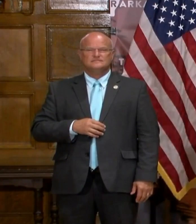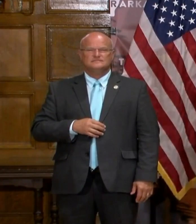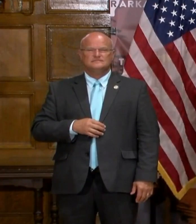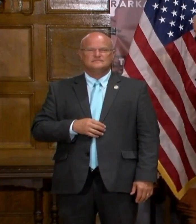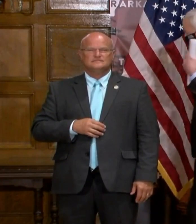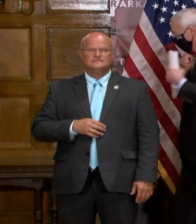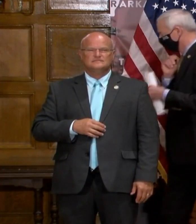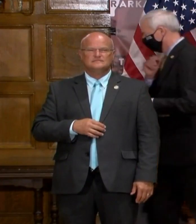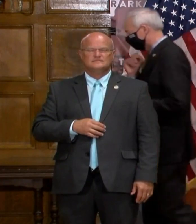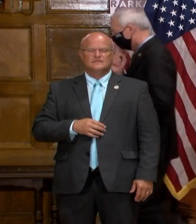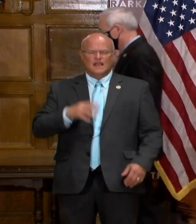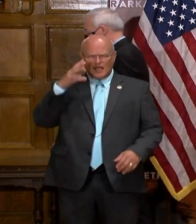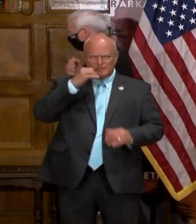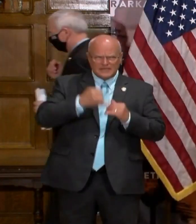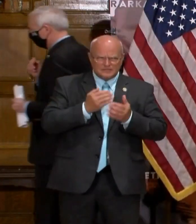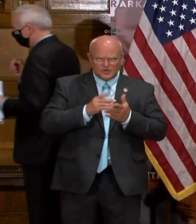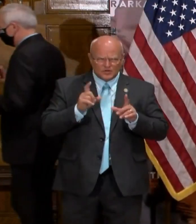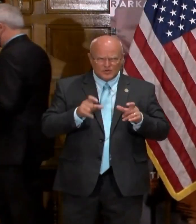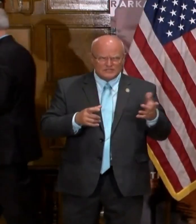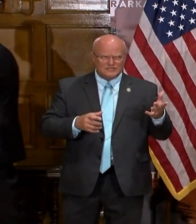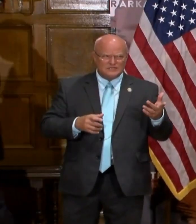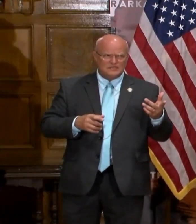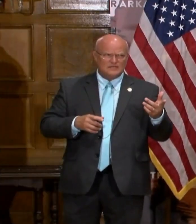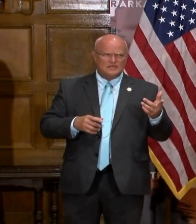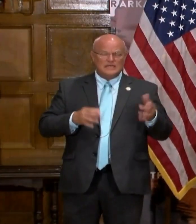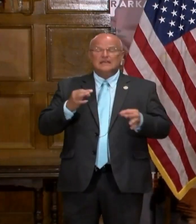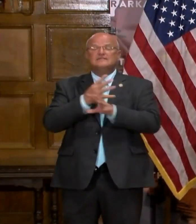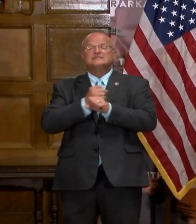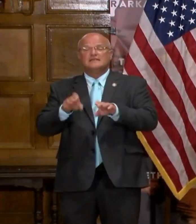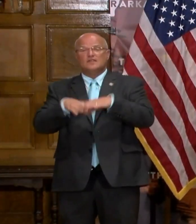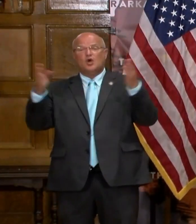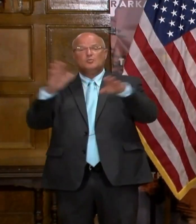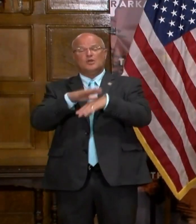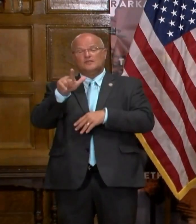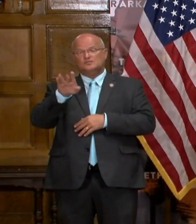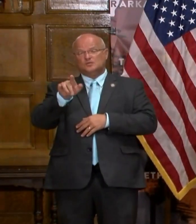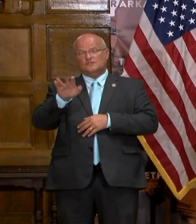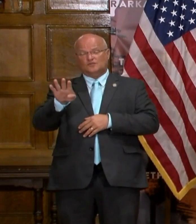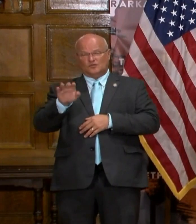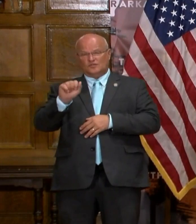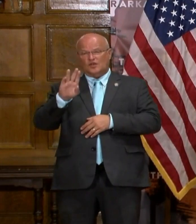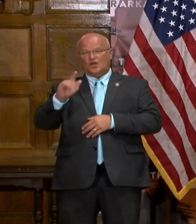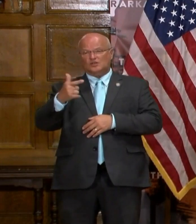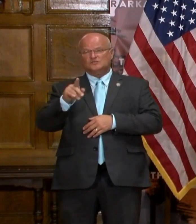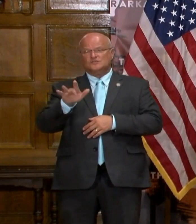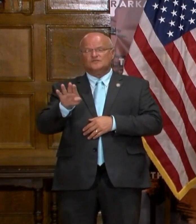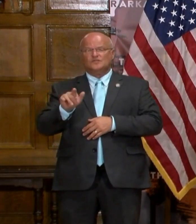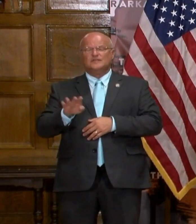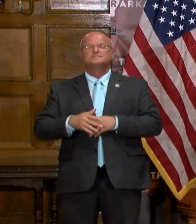I'm sorry, Leslie, I missed the last part of your question on the 24th. Whether or not it was safe to open on the 24th.